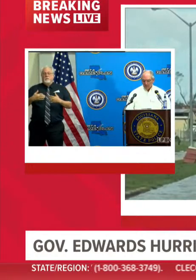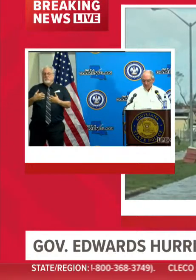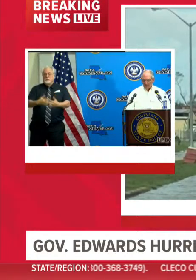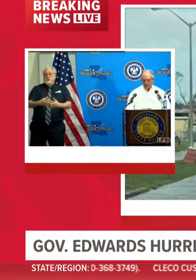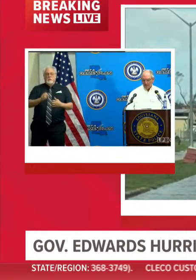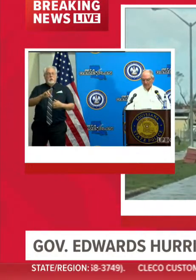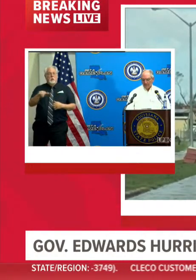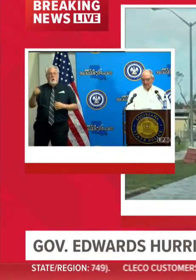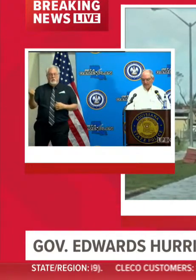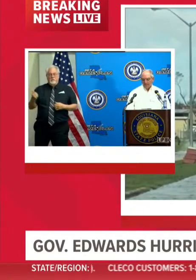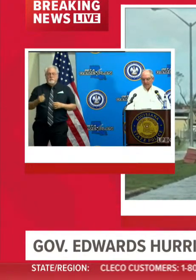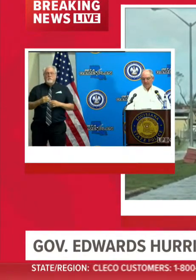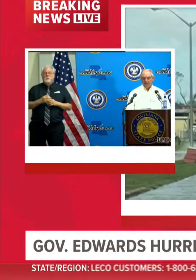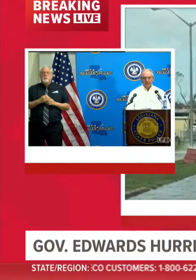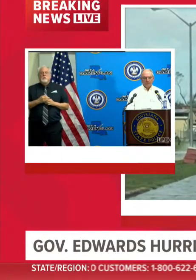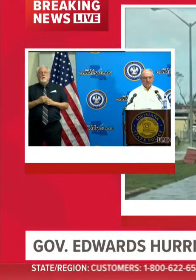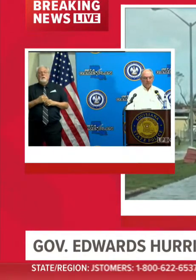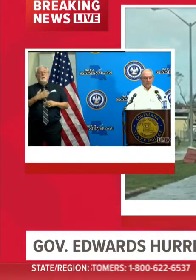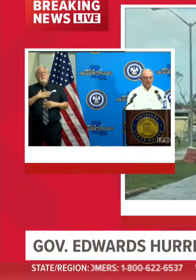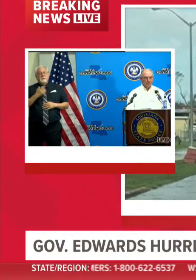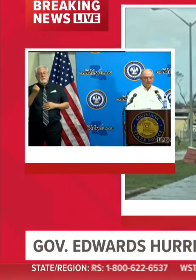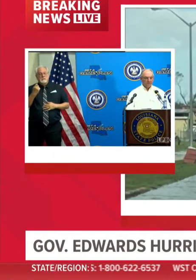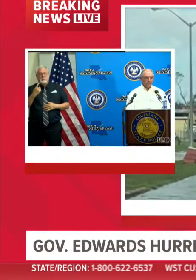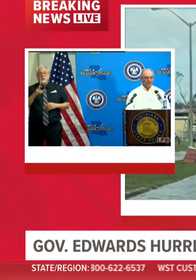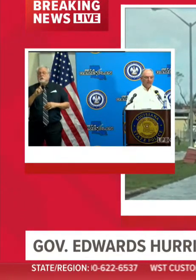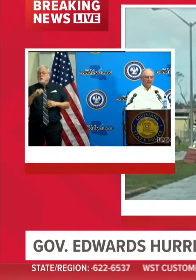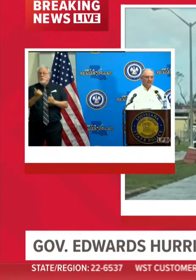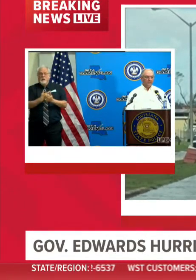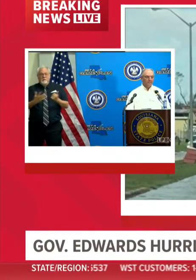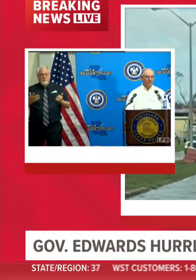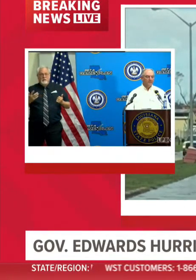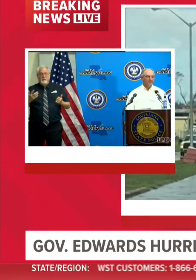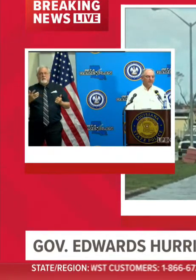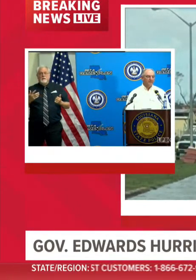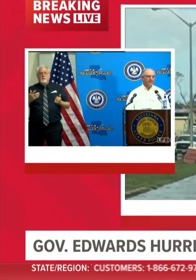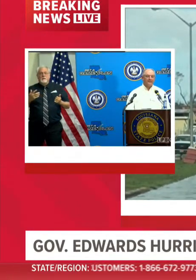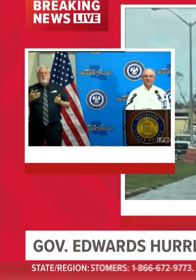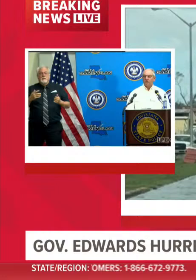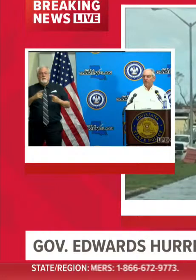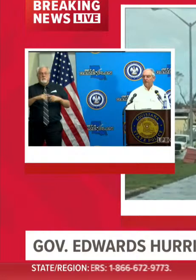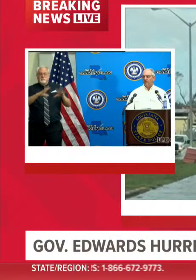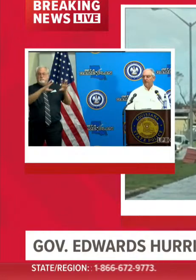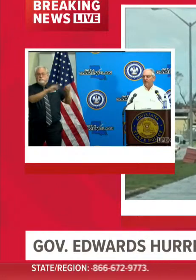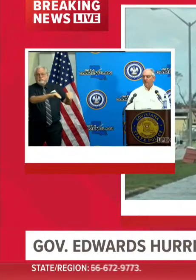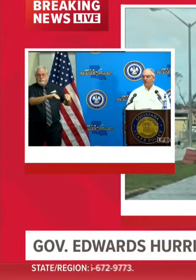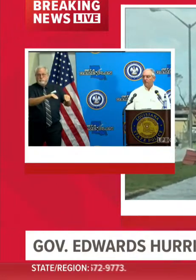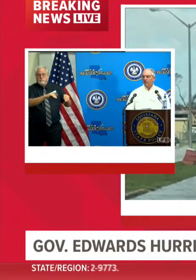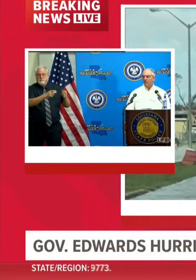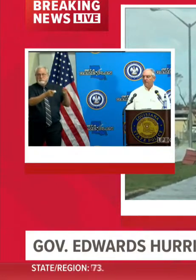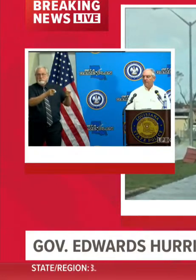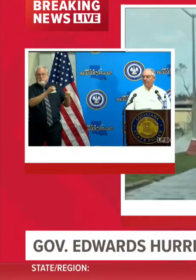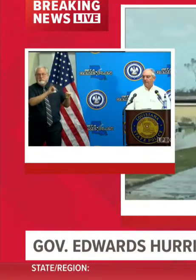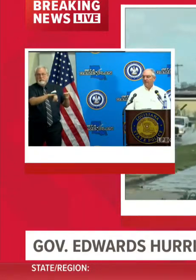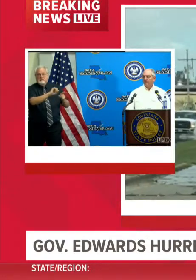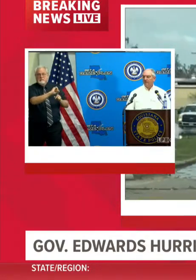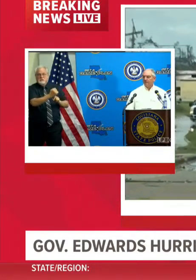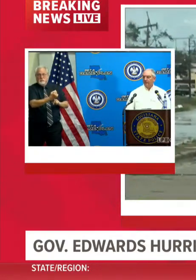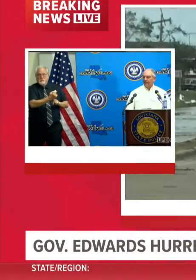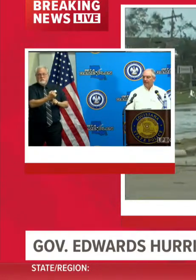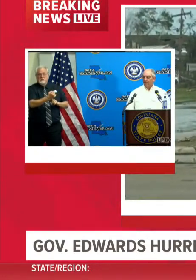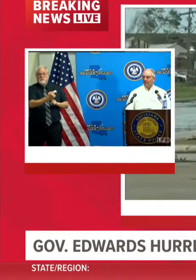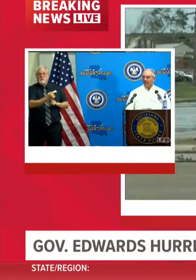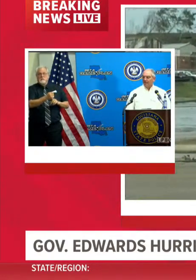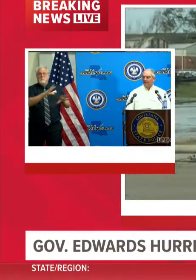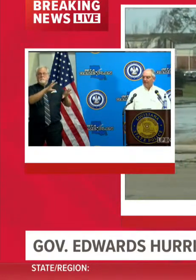or otherwise. And please understand we're doing everything we can to get that situation under control,